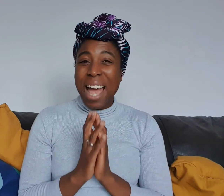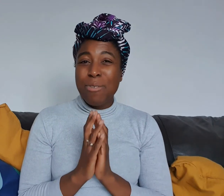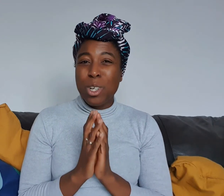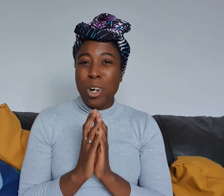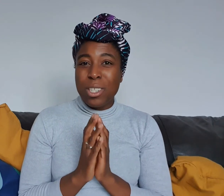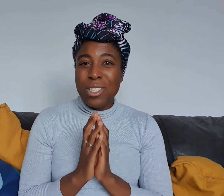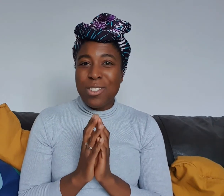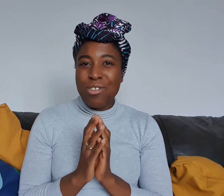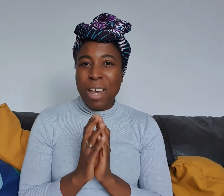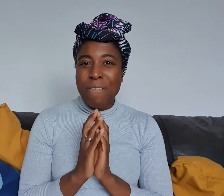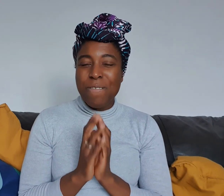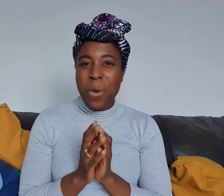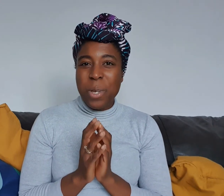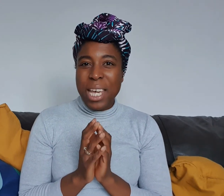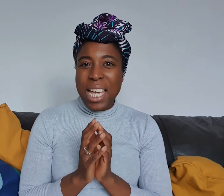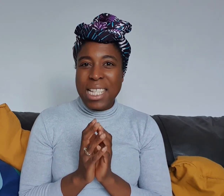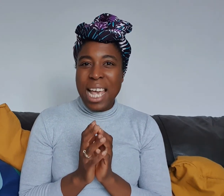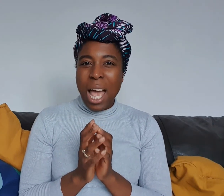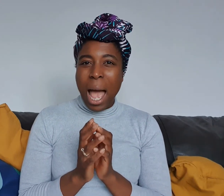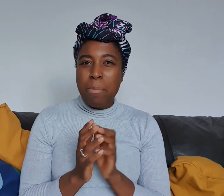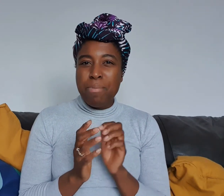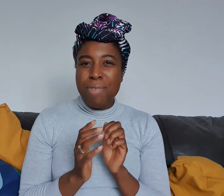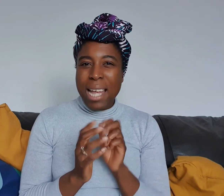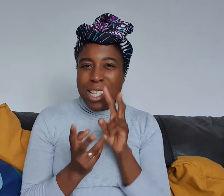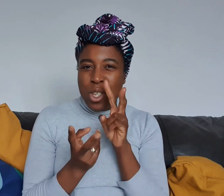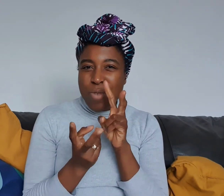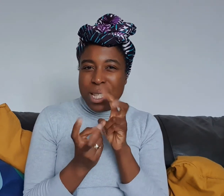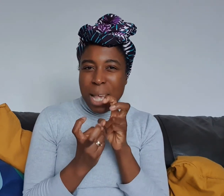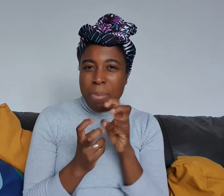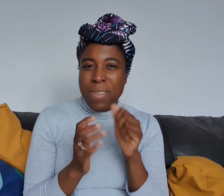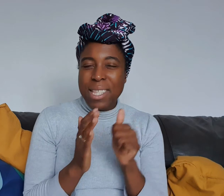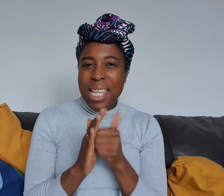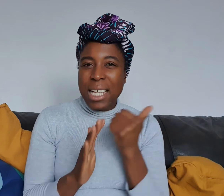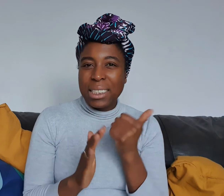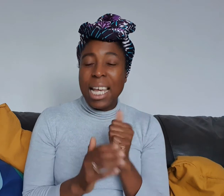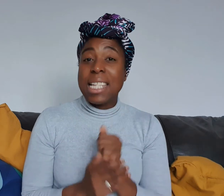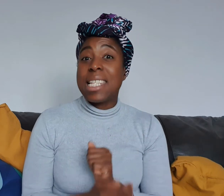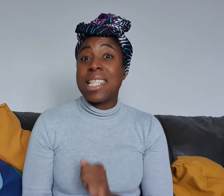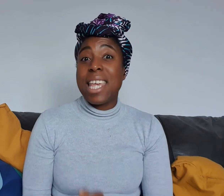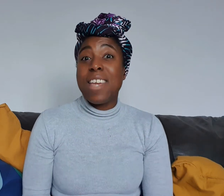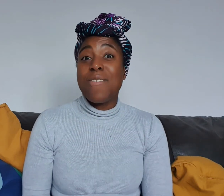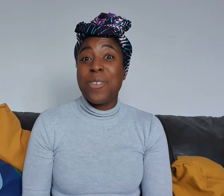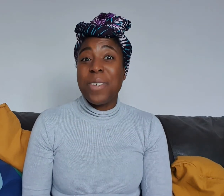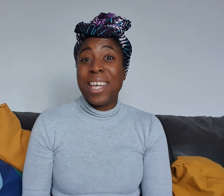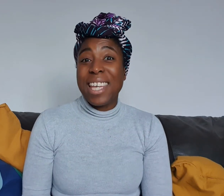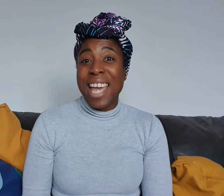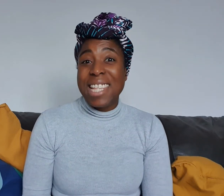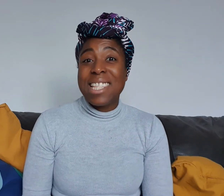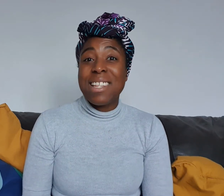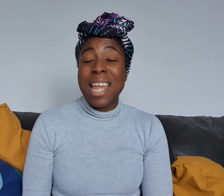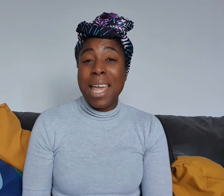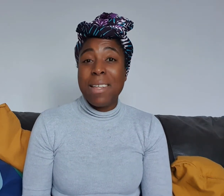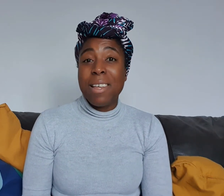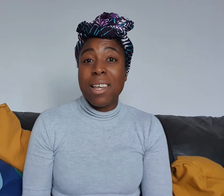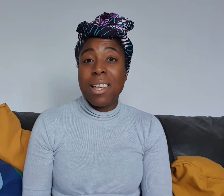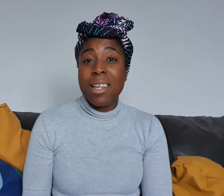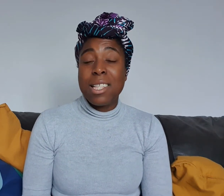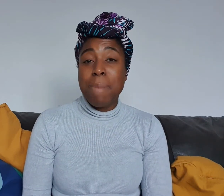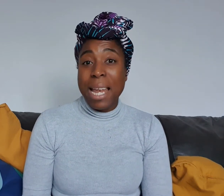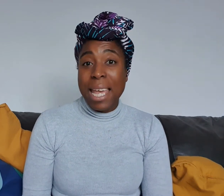to concentrate, focus, and practice your receptive skills to see if you can guess the spelling